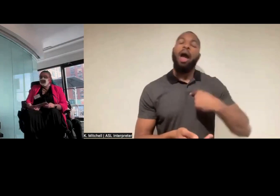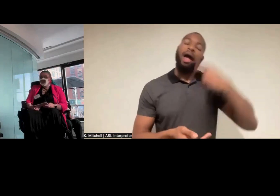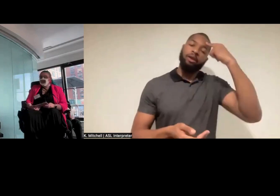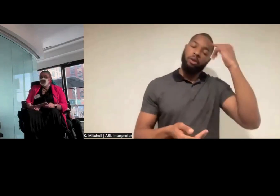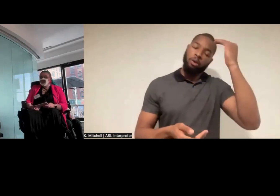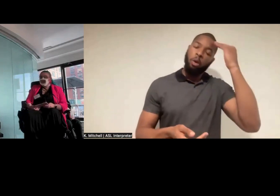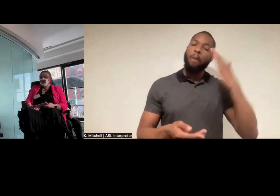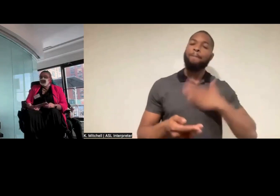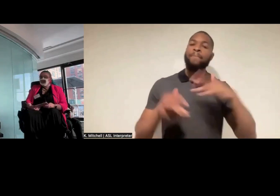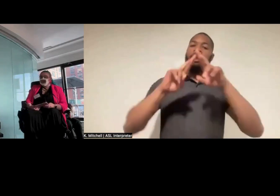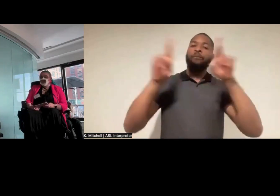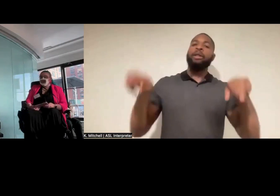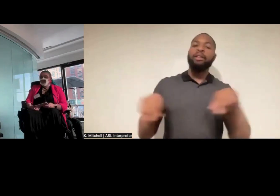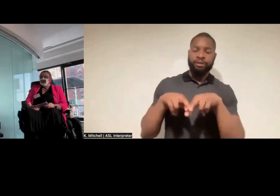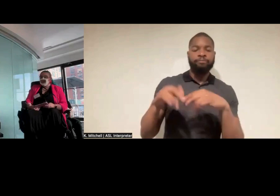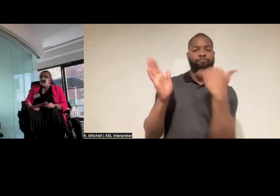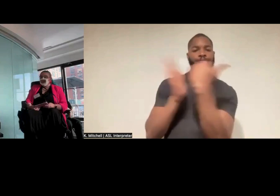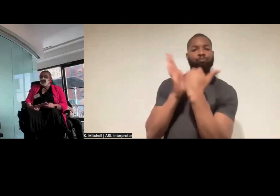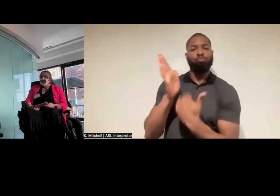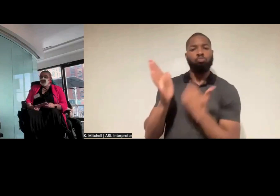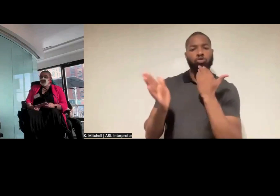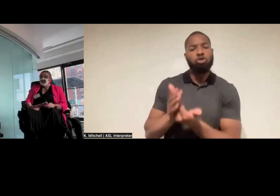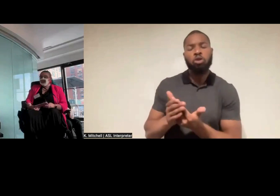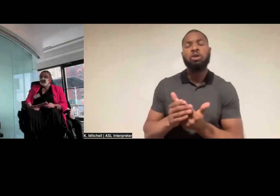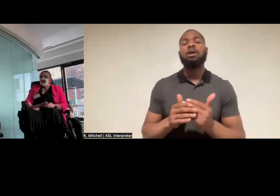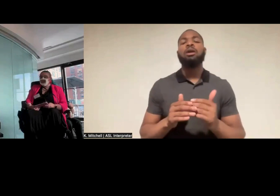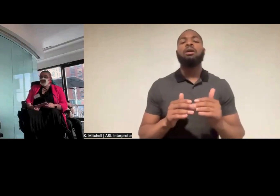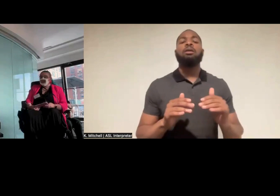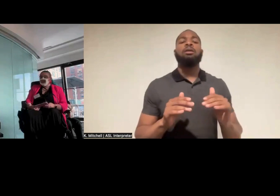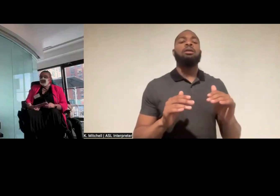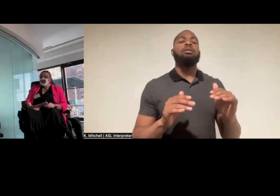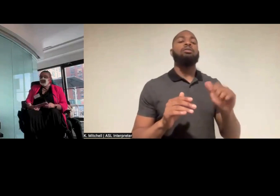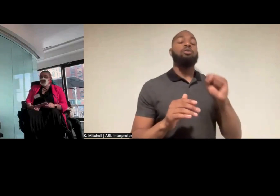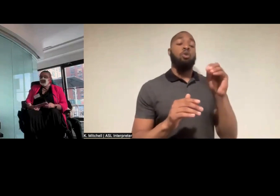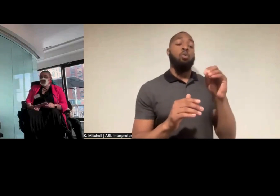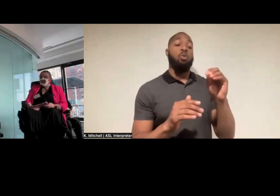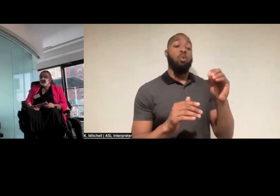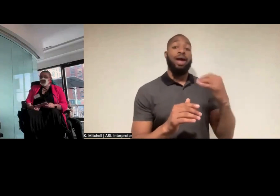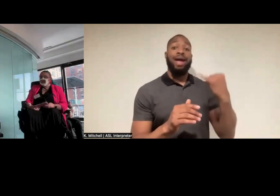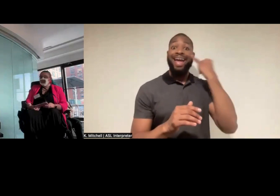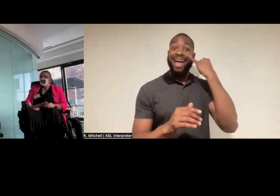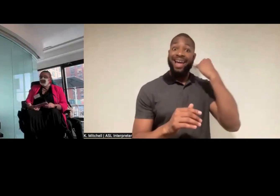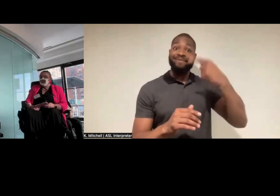as well. But I think when I've been employed,